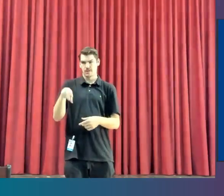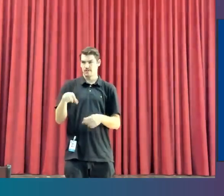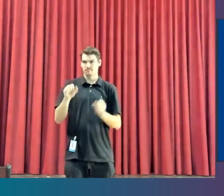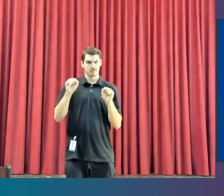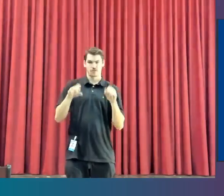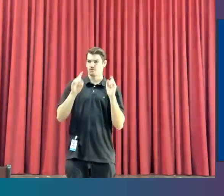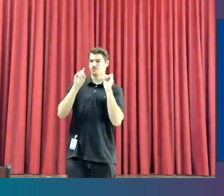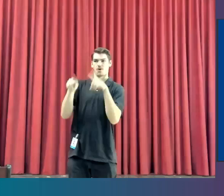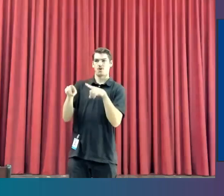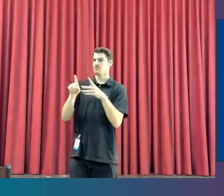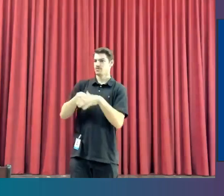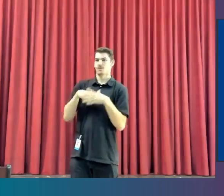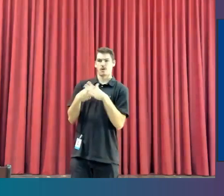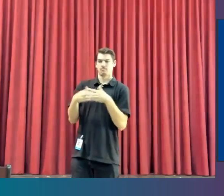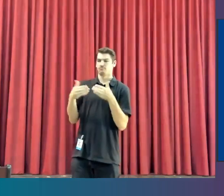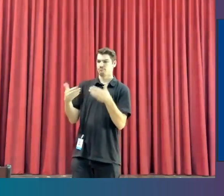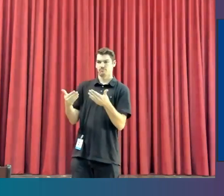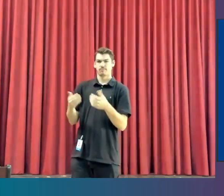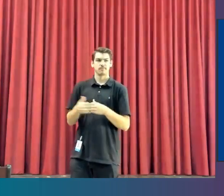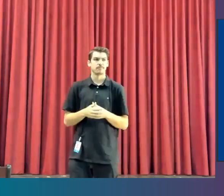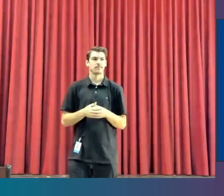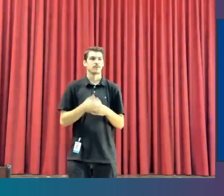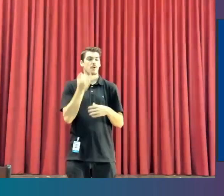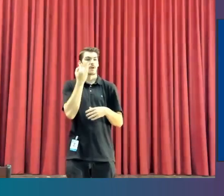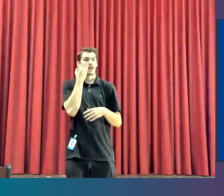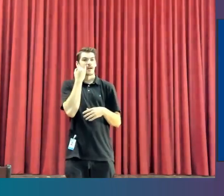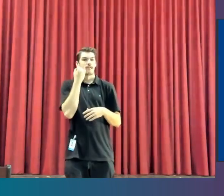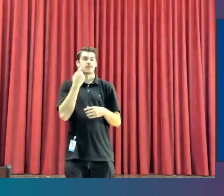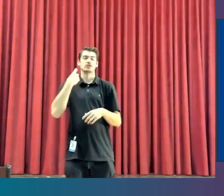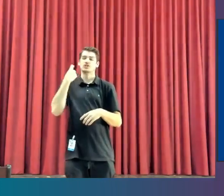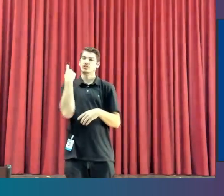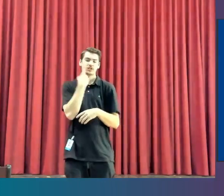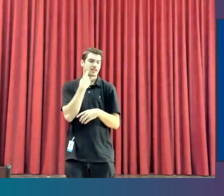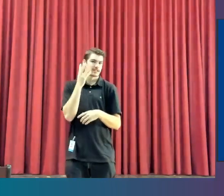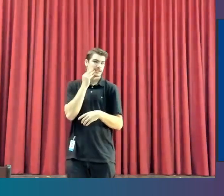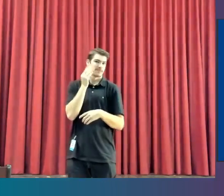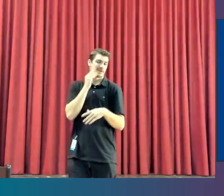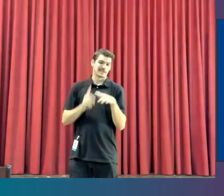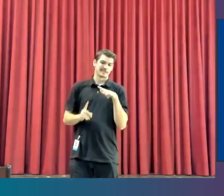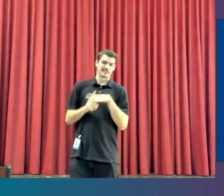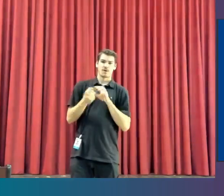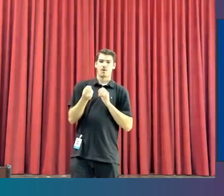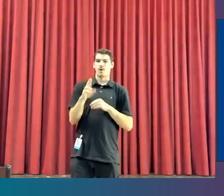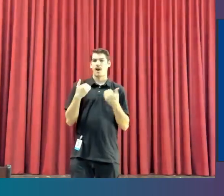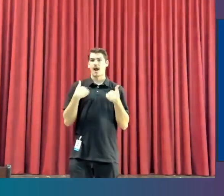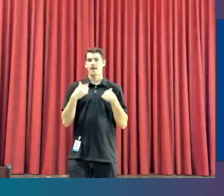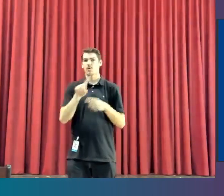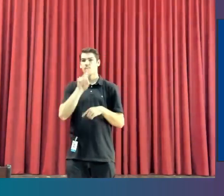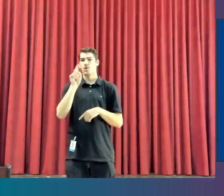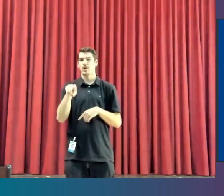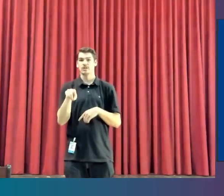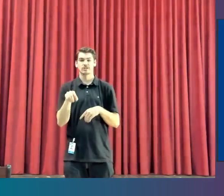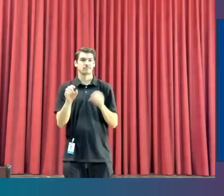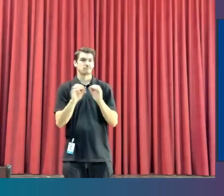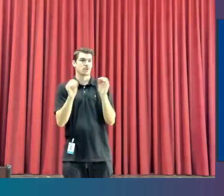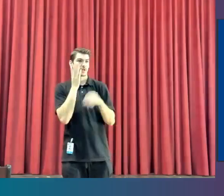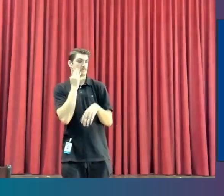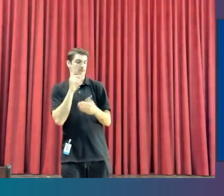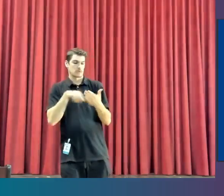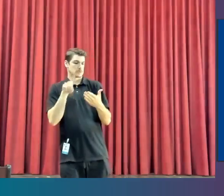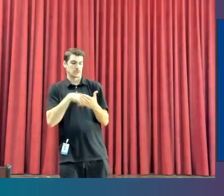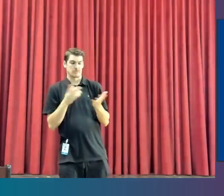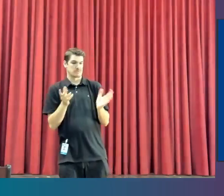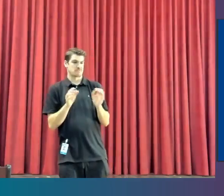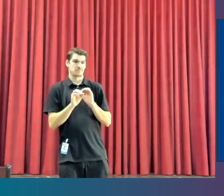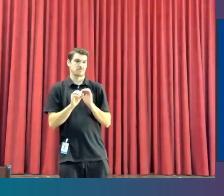So even if you just experienced something or you have a question, maybe you haven't even experienced discrimination, and you